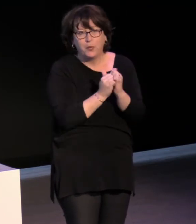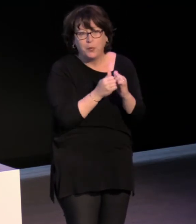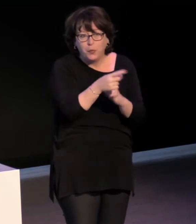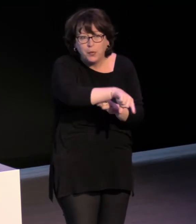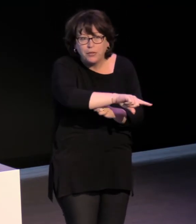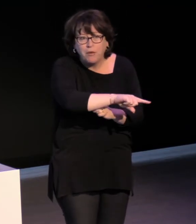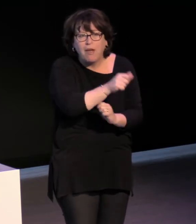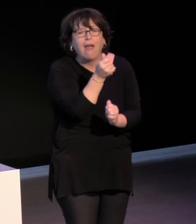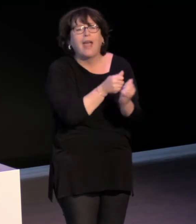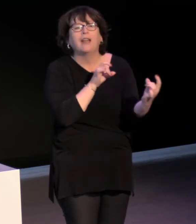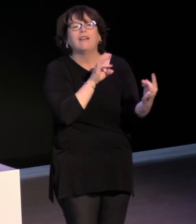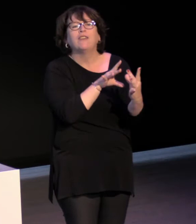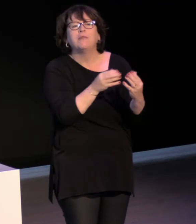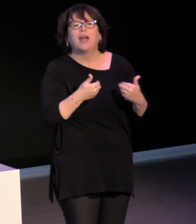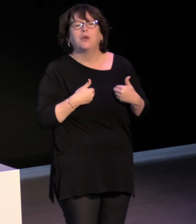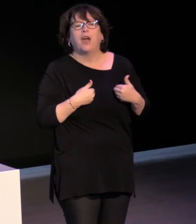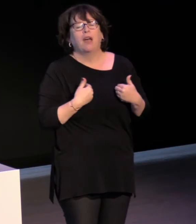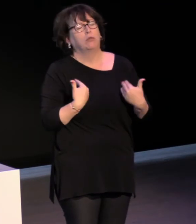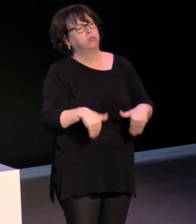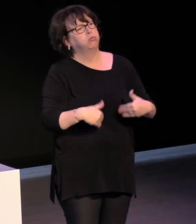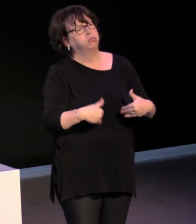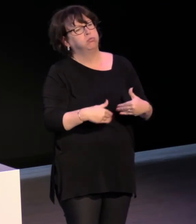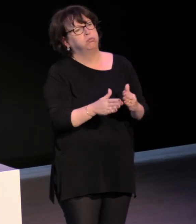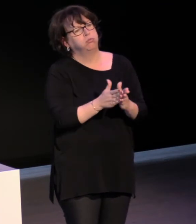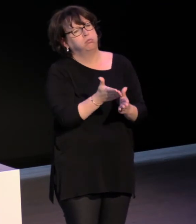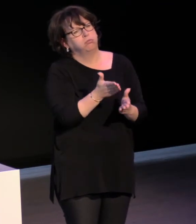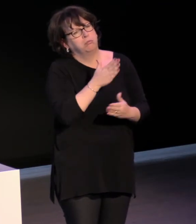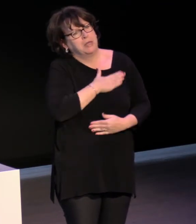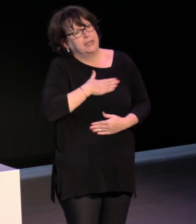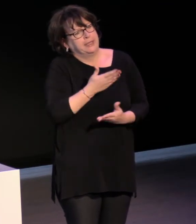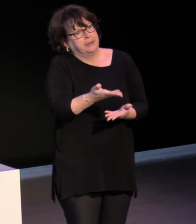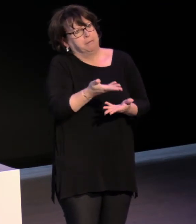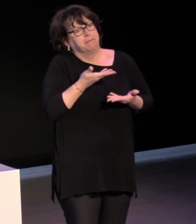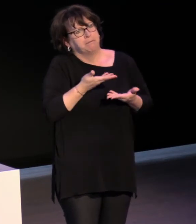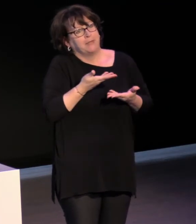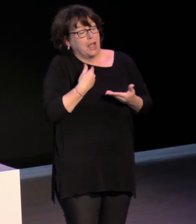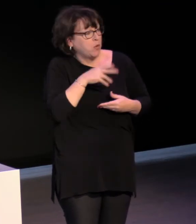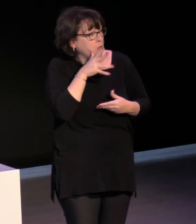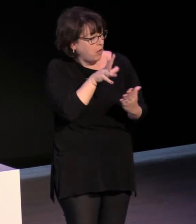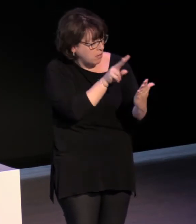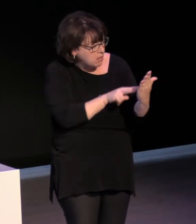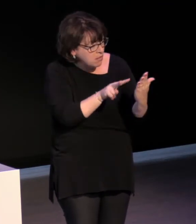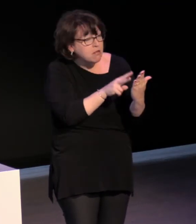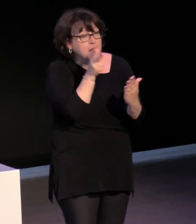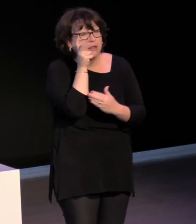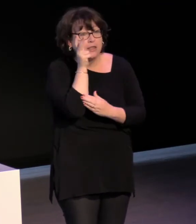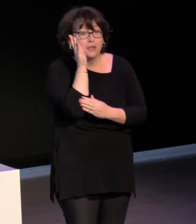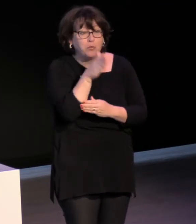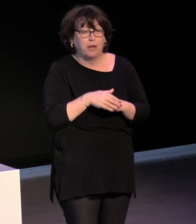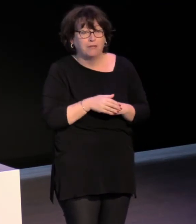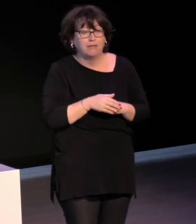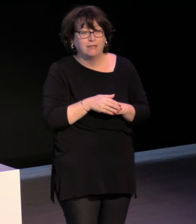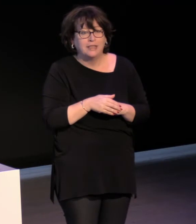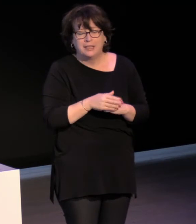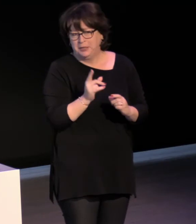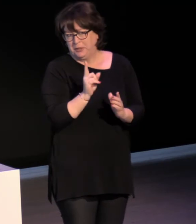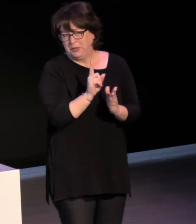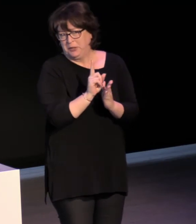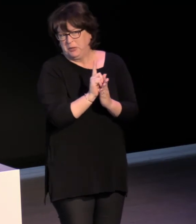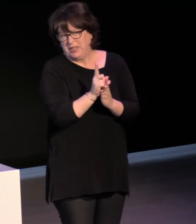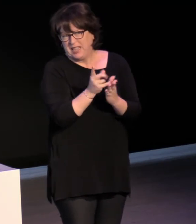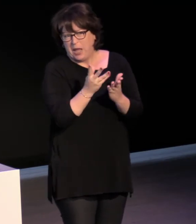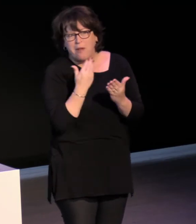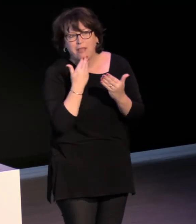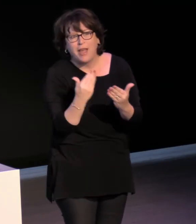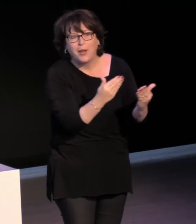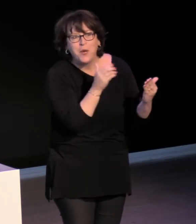Any feedback that you have is deeply appreciated, and we will be so receptive to it throughout. I want to take a second to thank